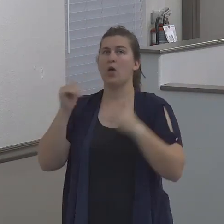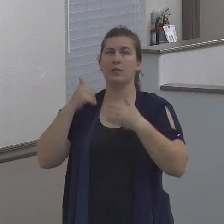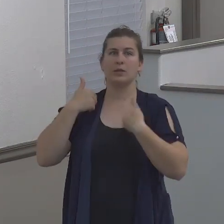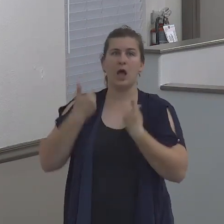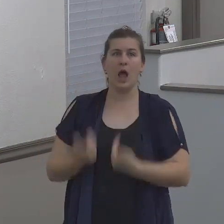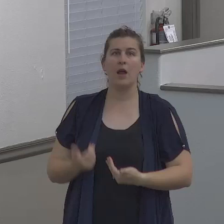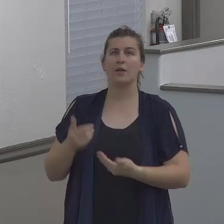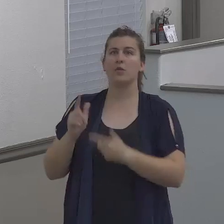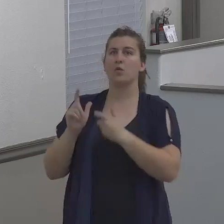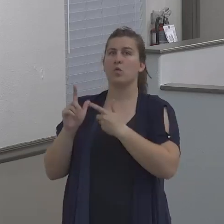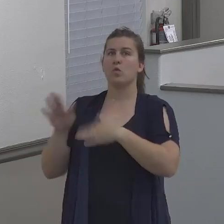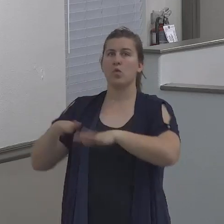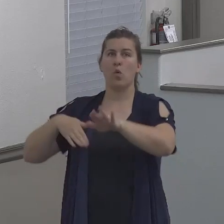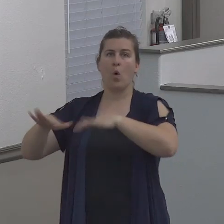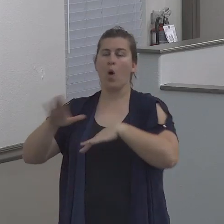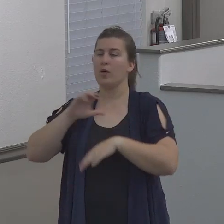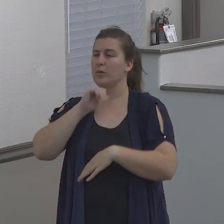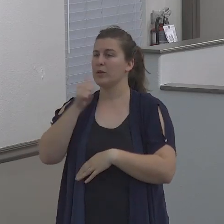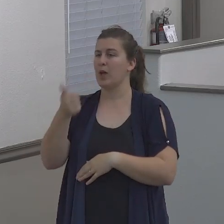shall walk and not faint.